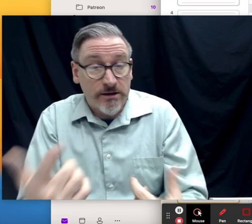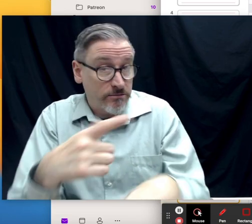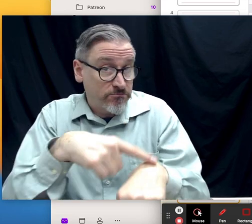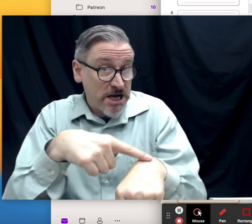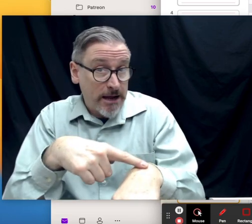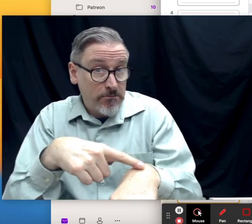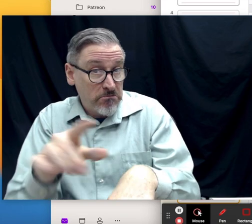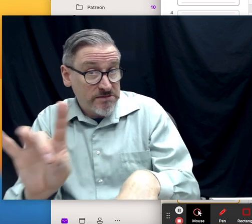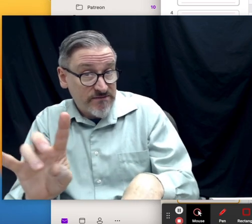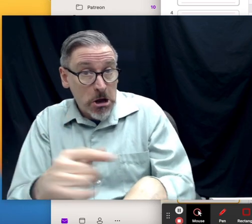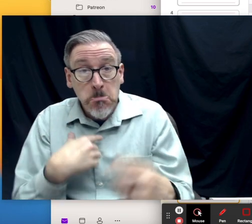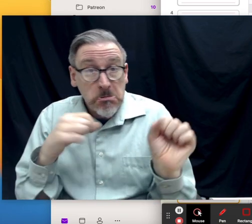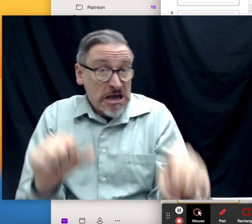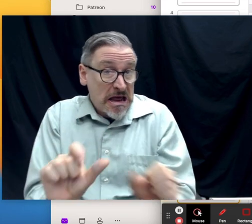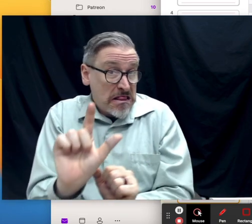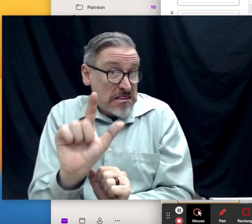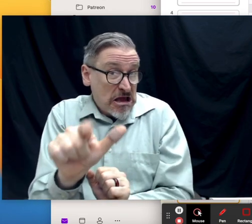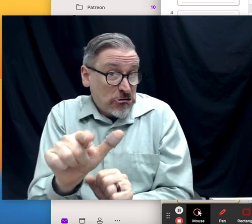specific. Time